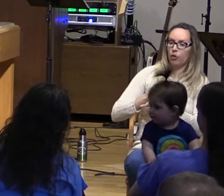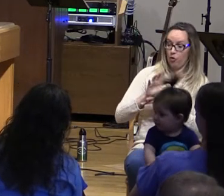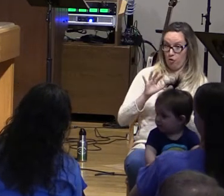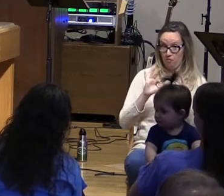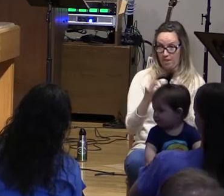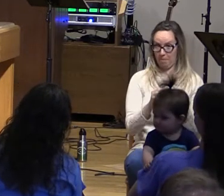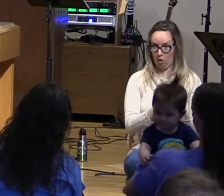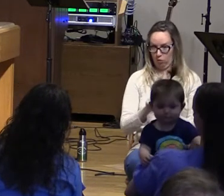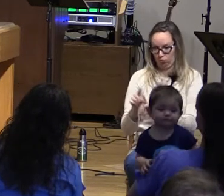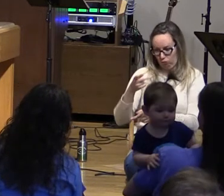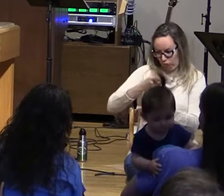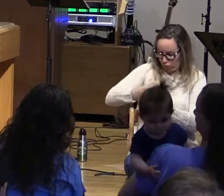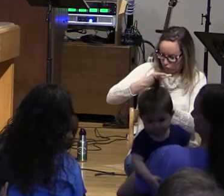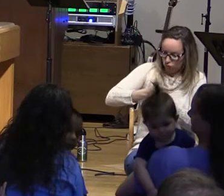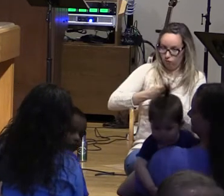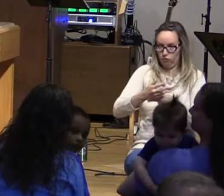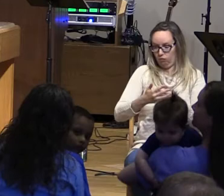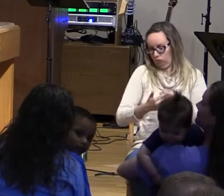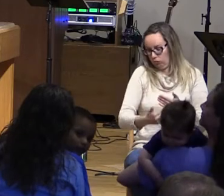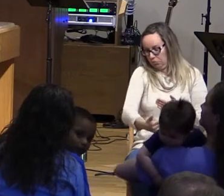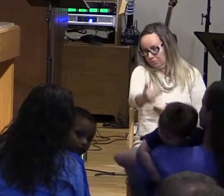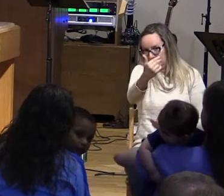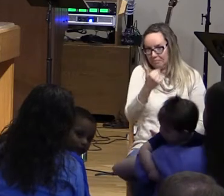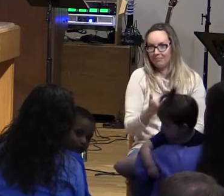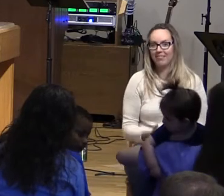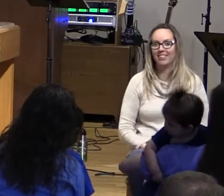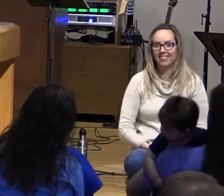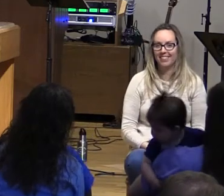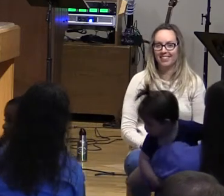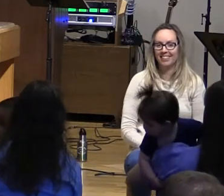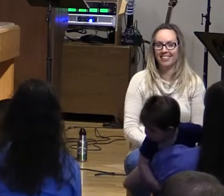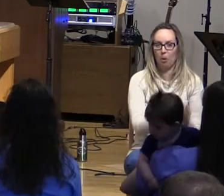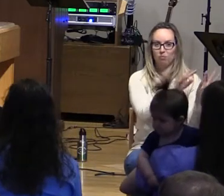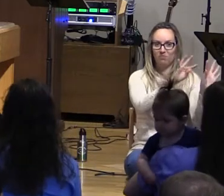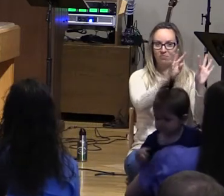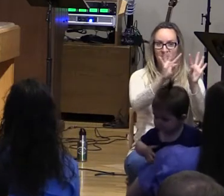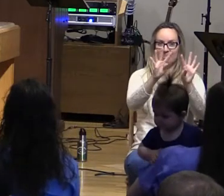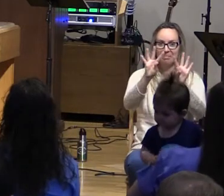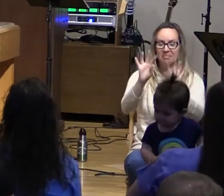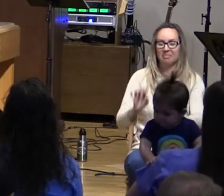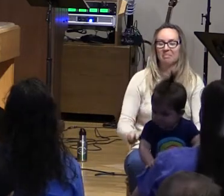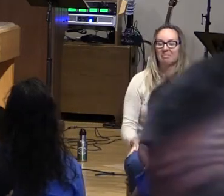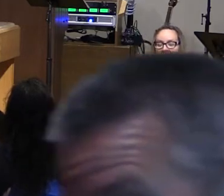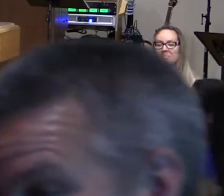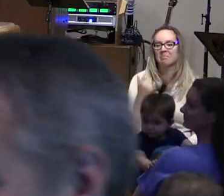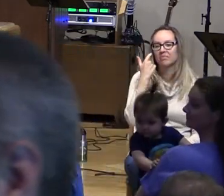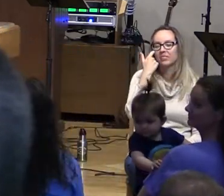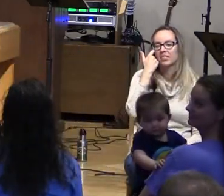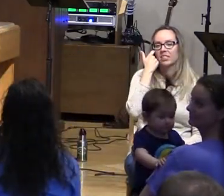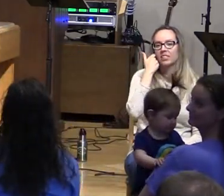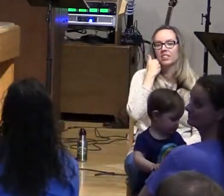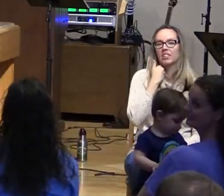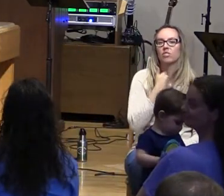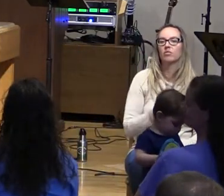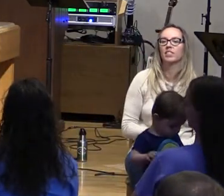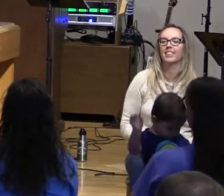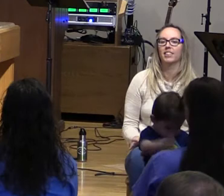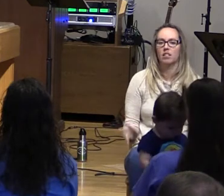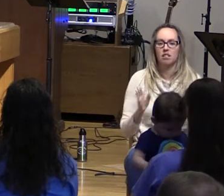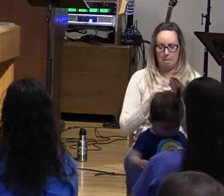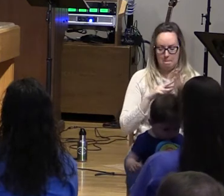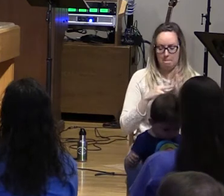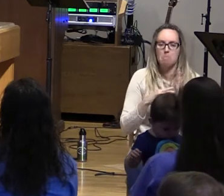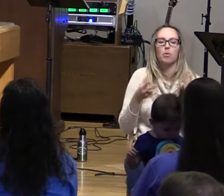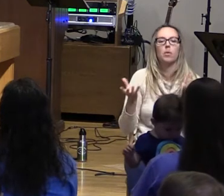family in every way necessary. And so, a couple of things that means for